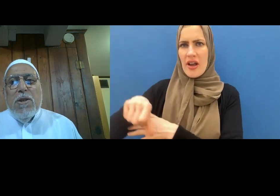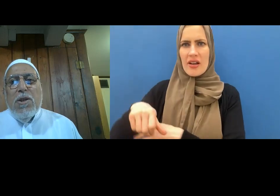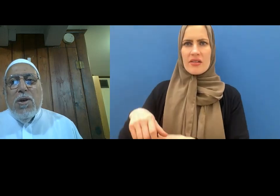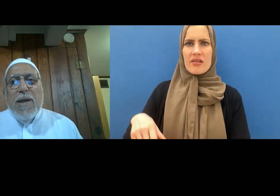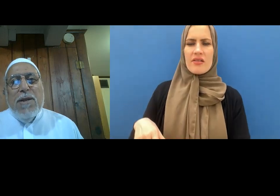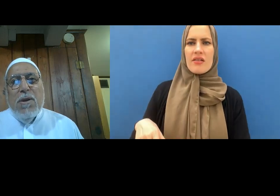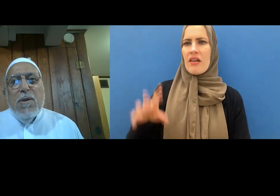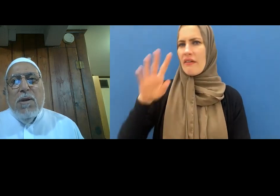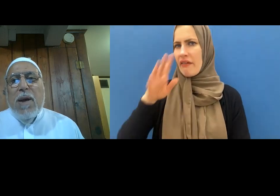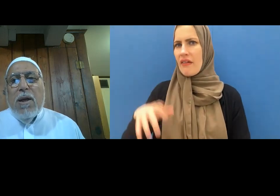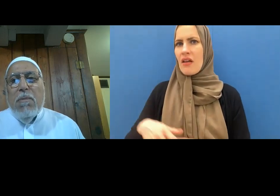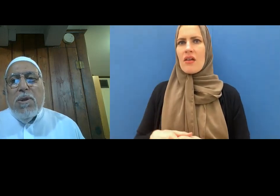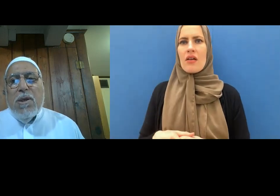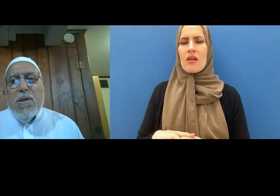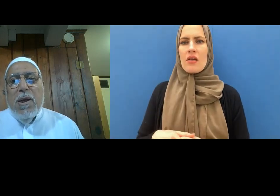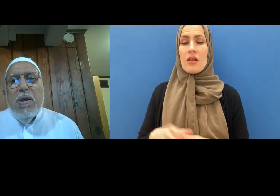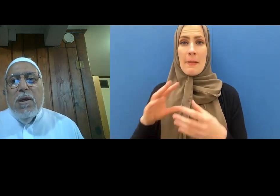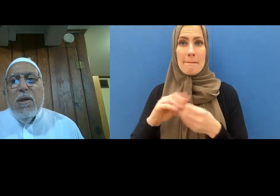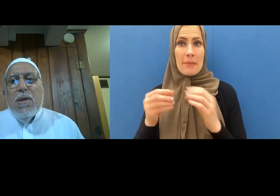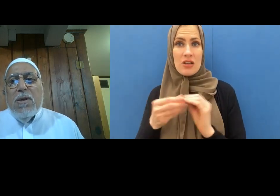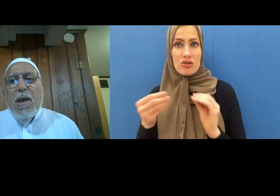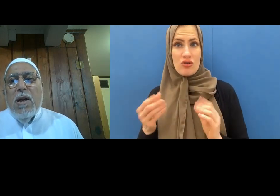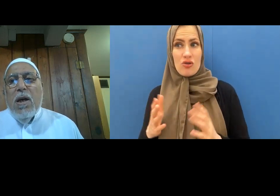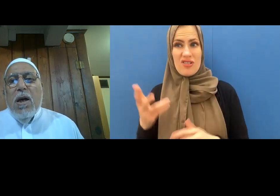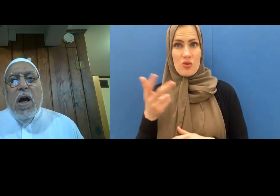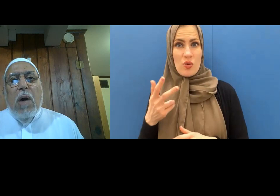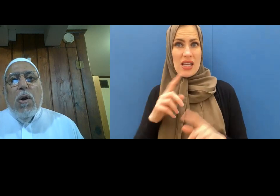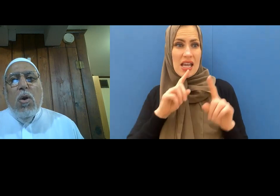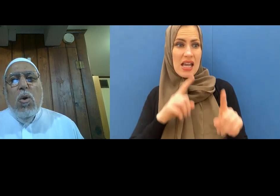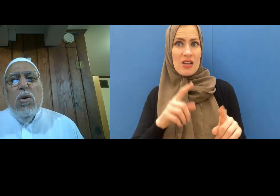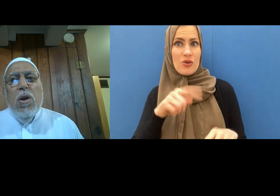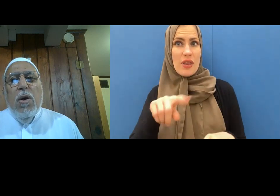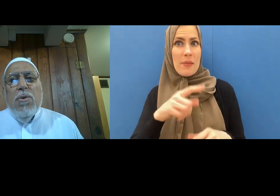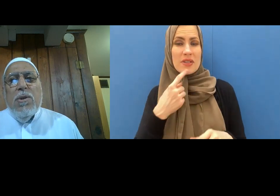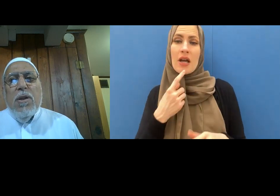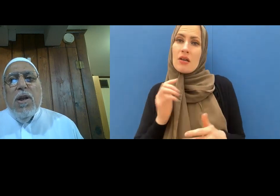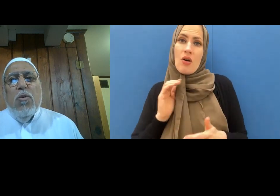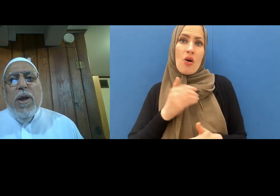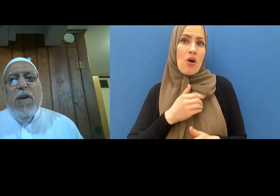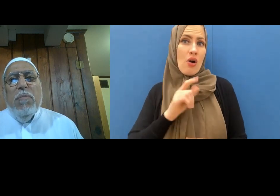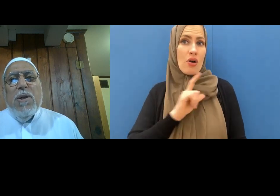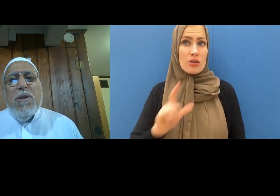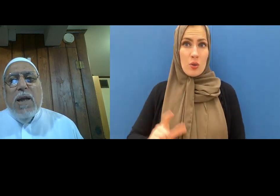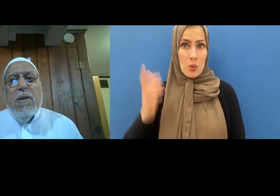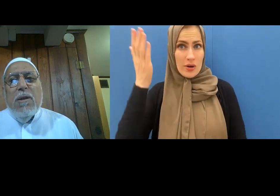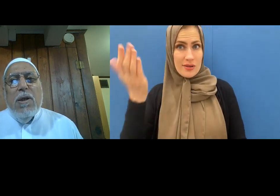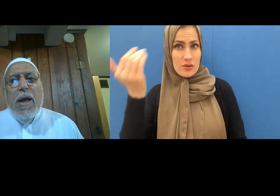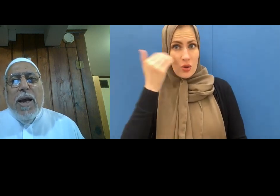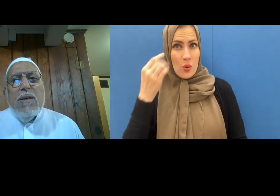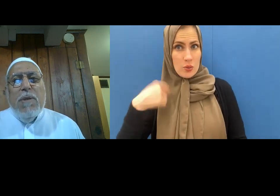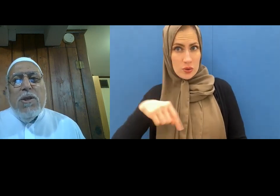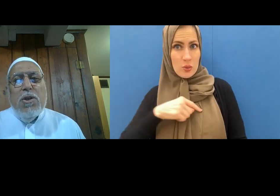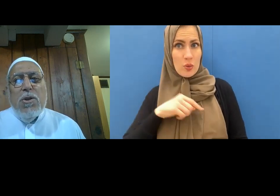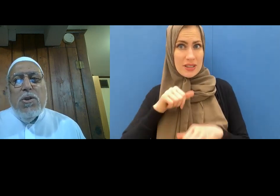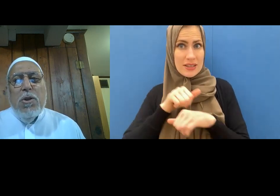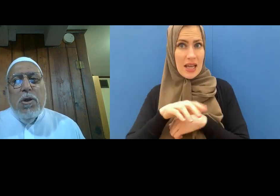The messengers answered them, ayah number 16, saying, our Lord knows that we have been sent